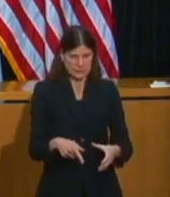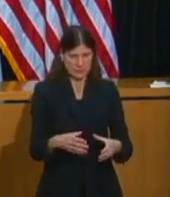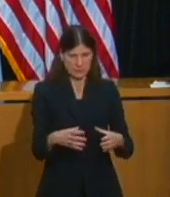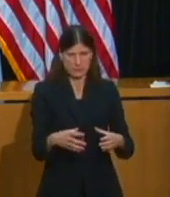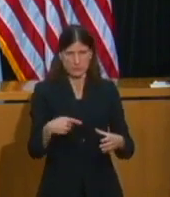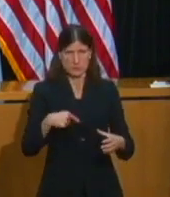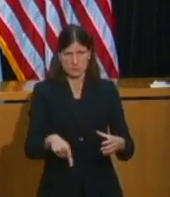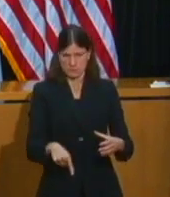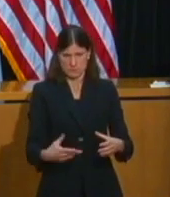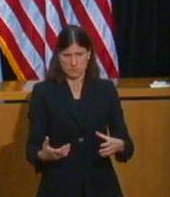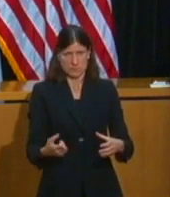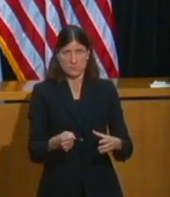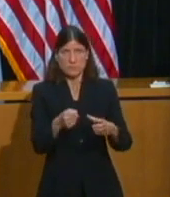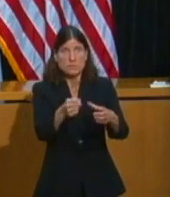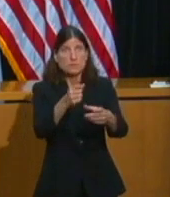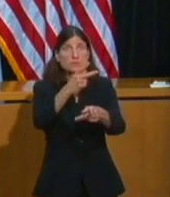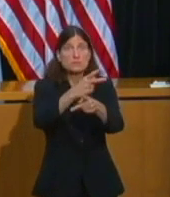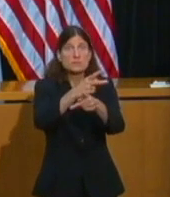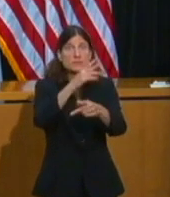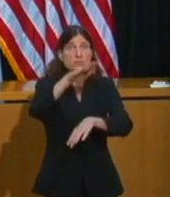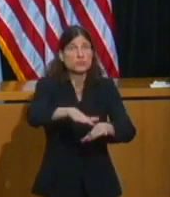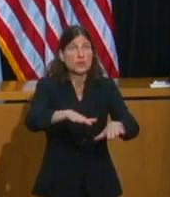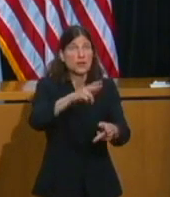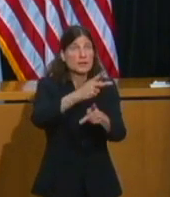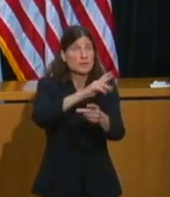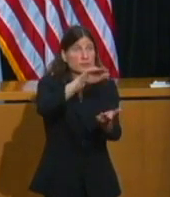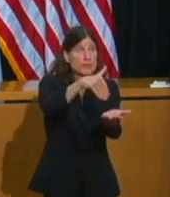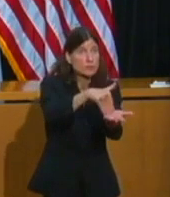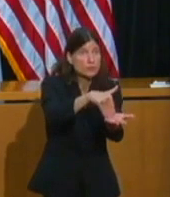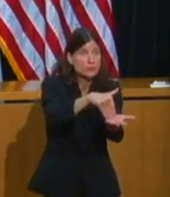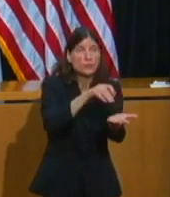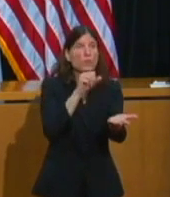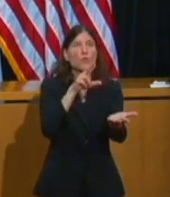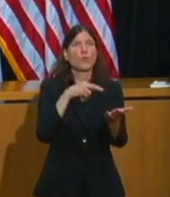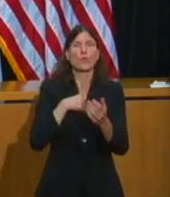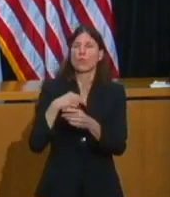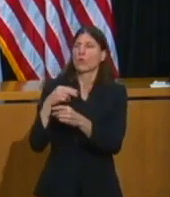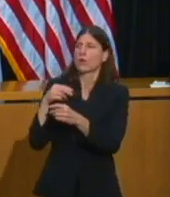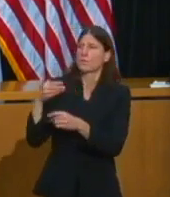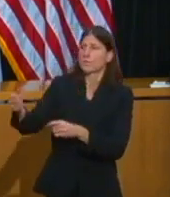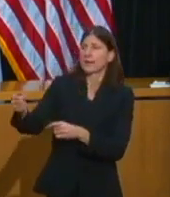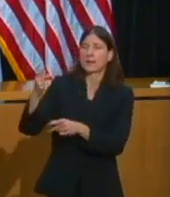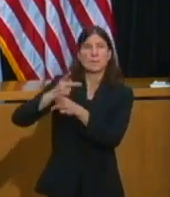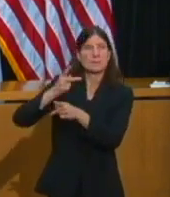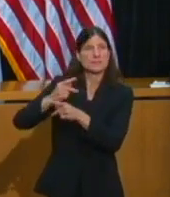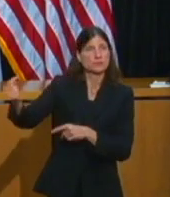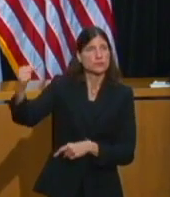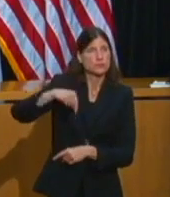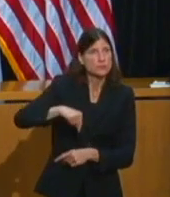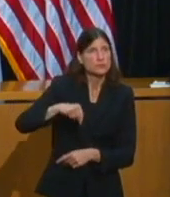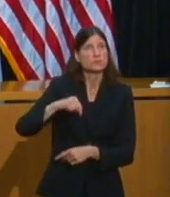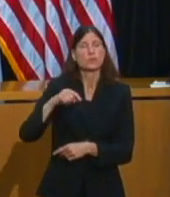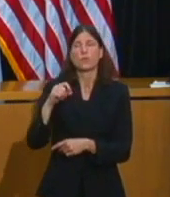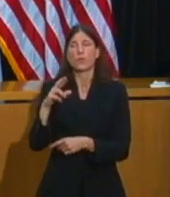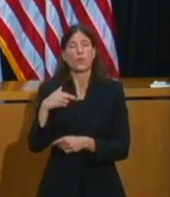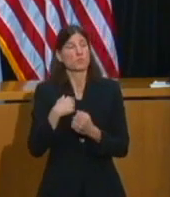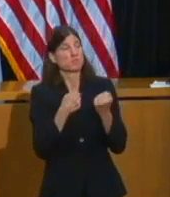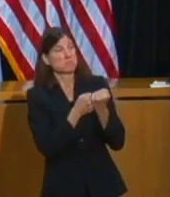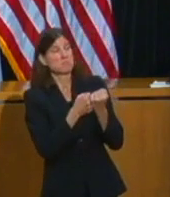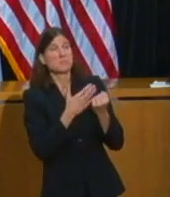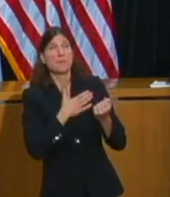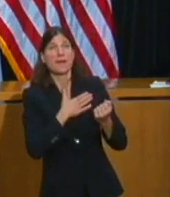funding that we received towards those providers, about 50% of our providers that are serving that 20% of our